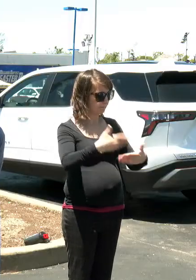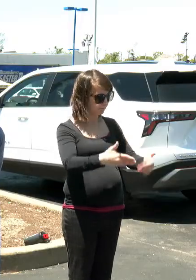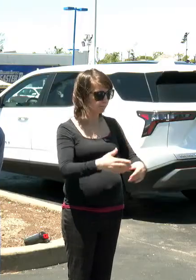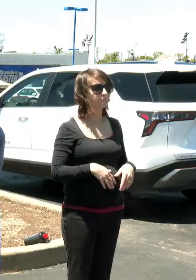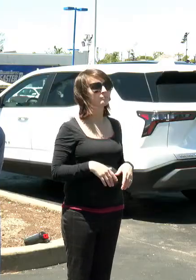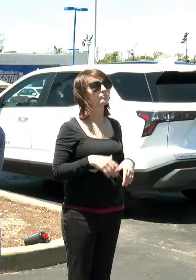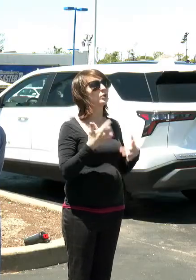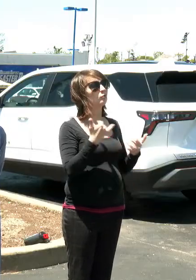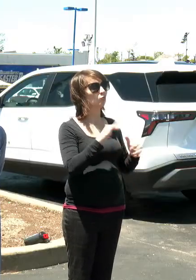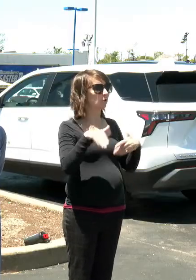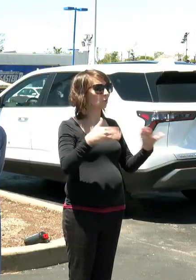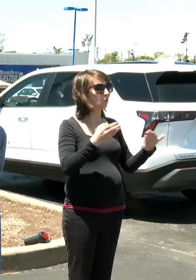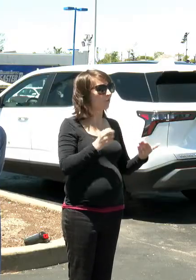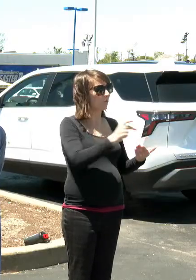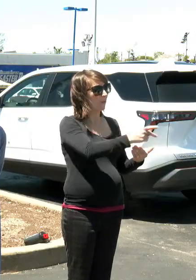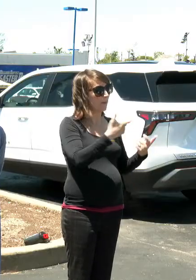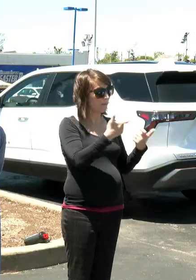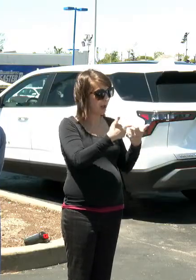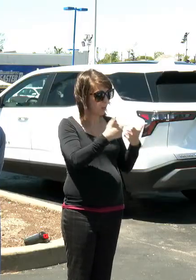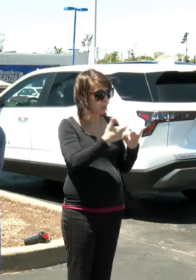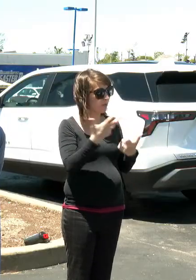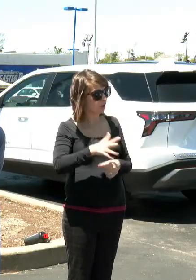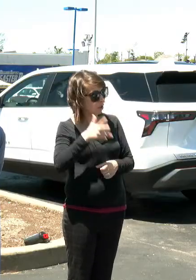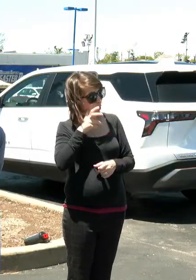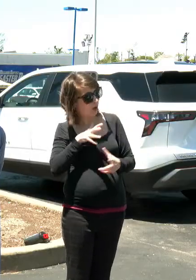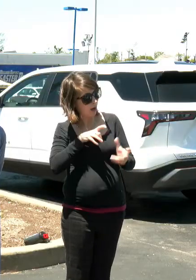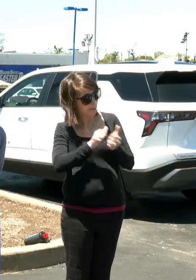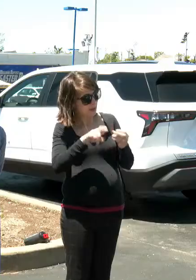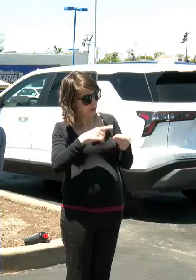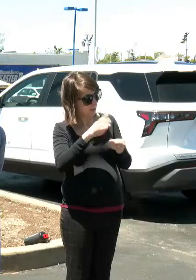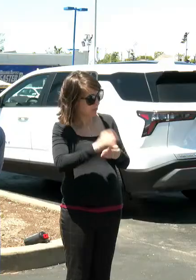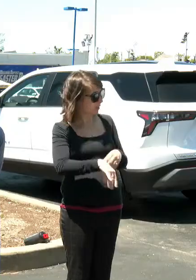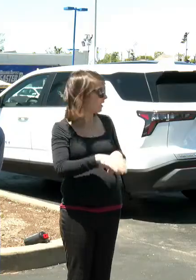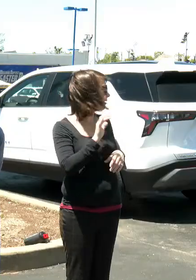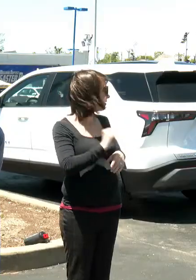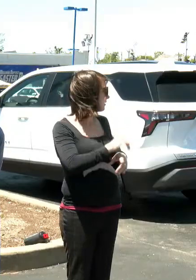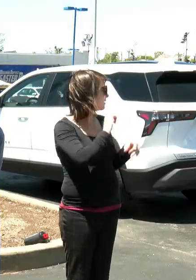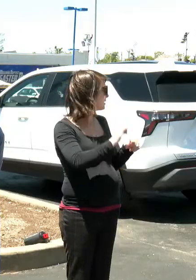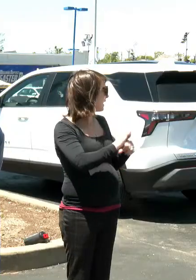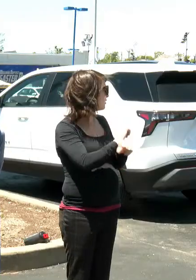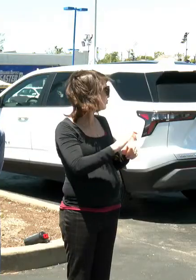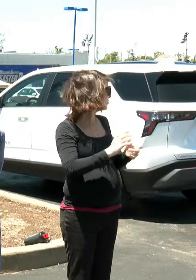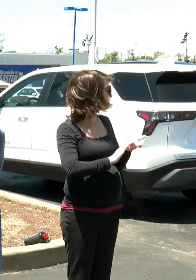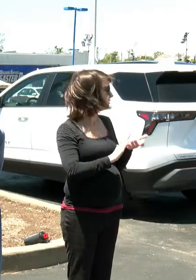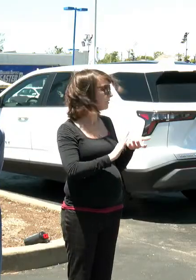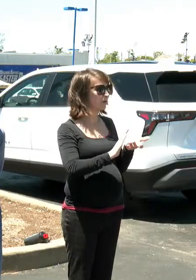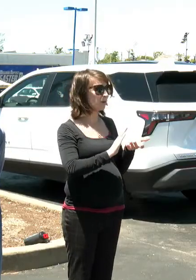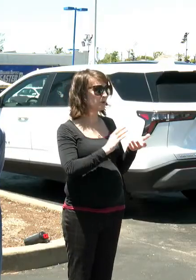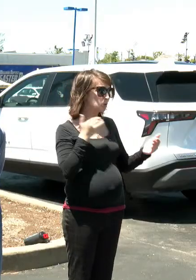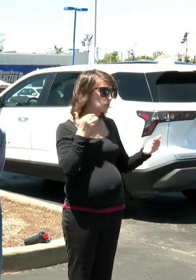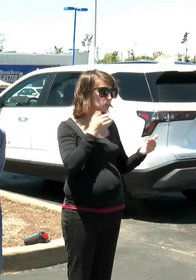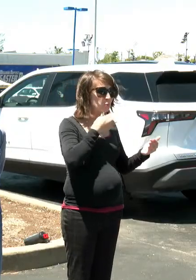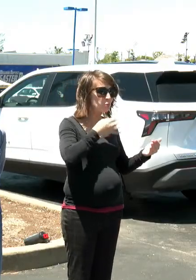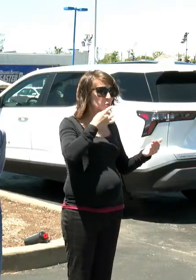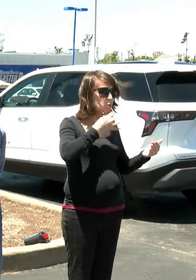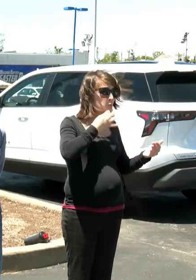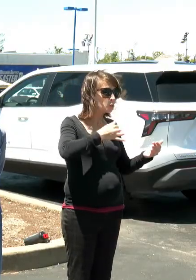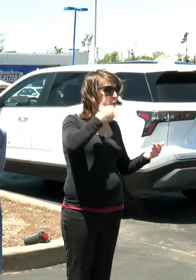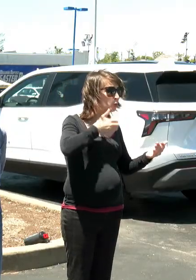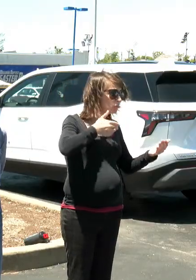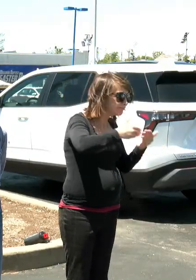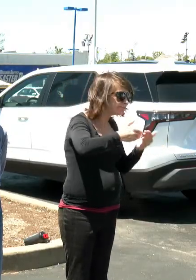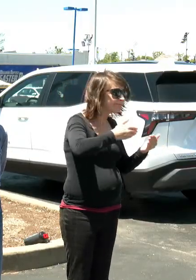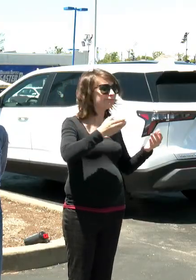Restoring power, I think we've heard updates about that. That's getting closer and closer to restoring full power. We're working